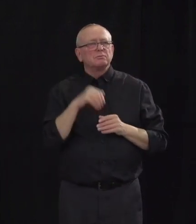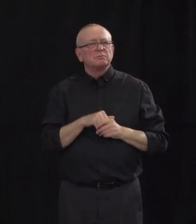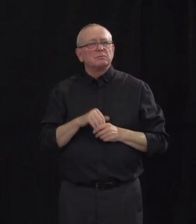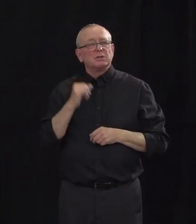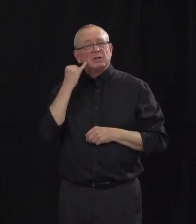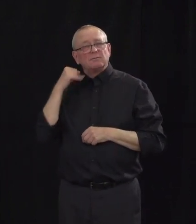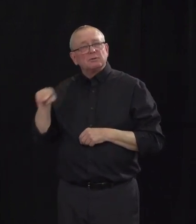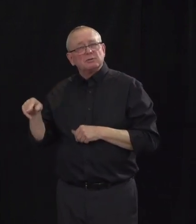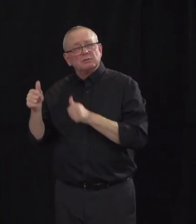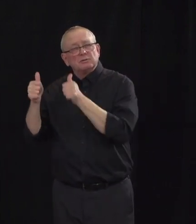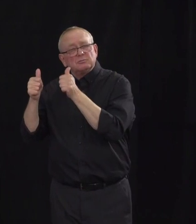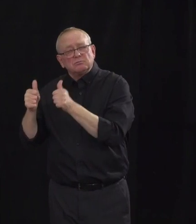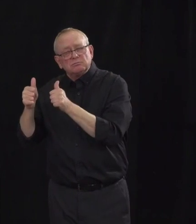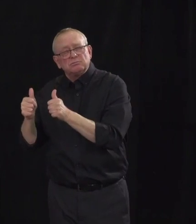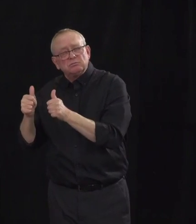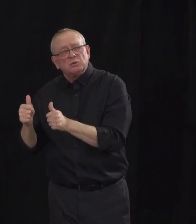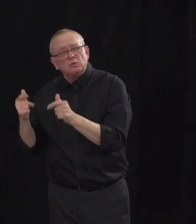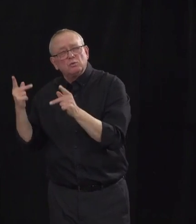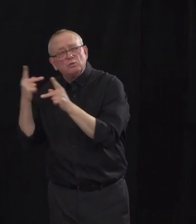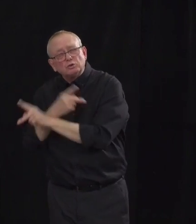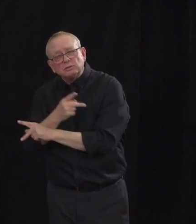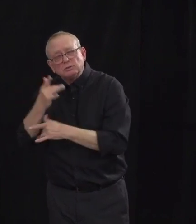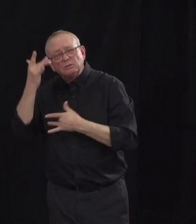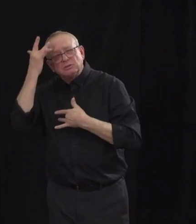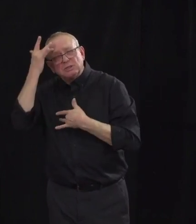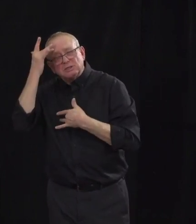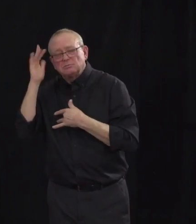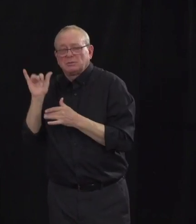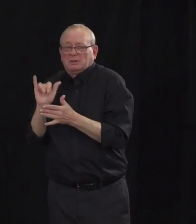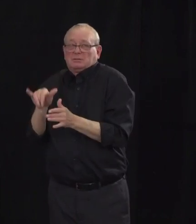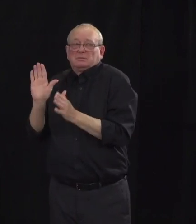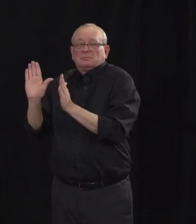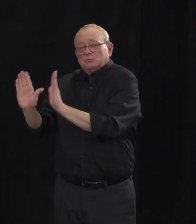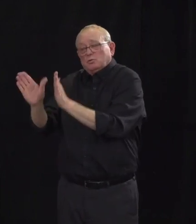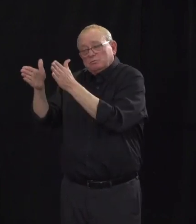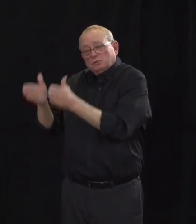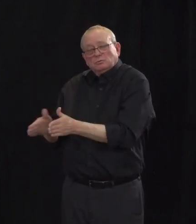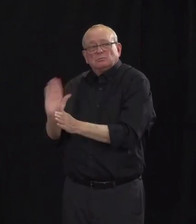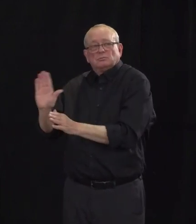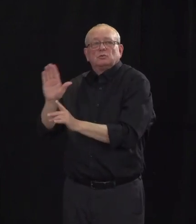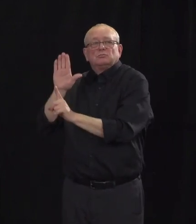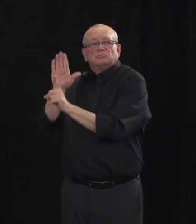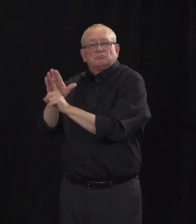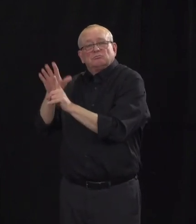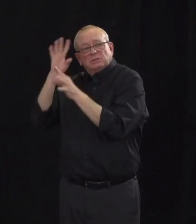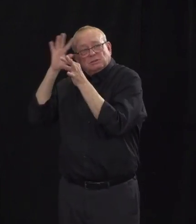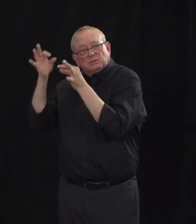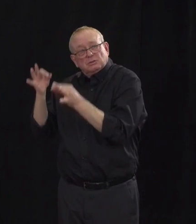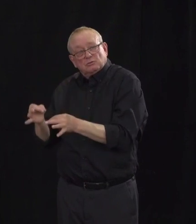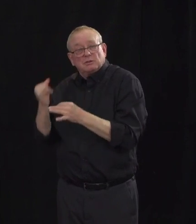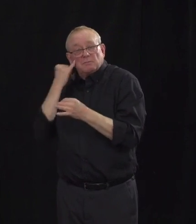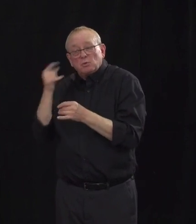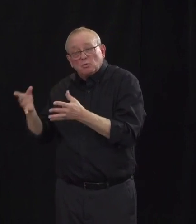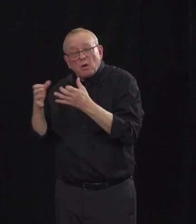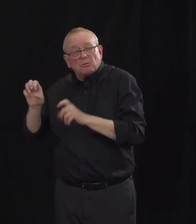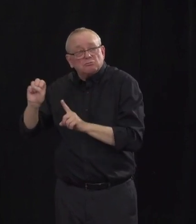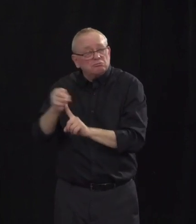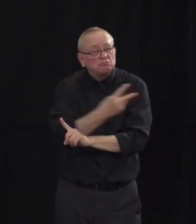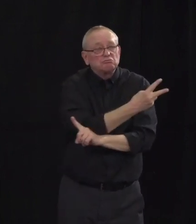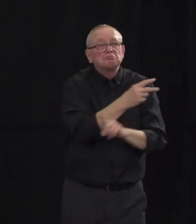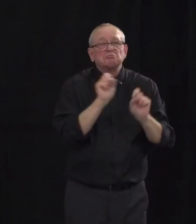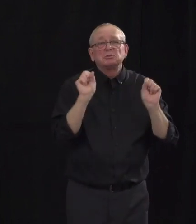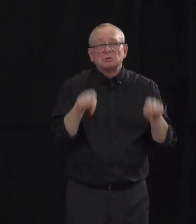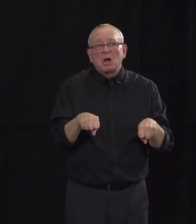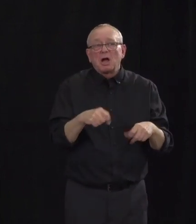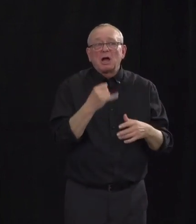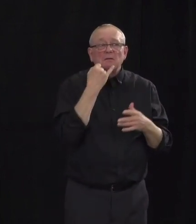conversations with their family and caregivers, then they absolutely could be transferred to hospital for more intensive care if that's appropriate to their situation.